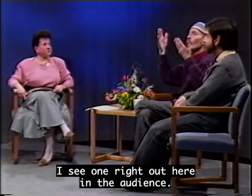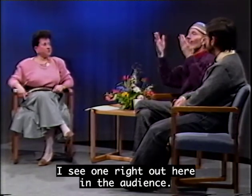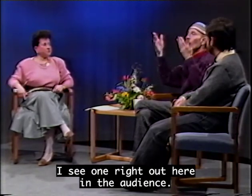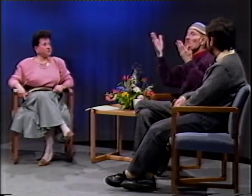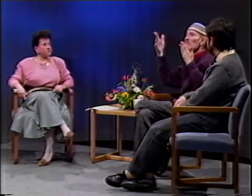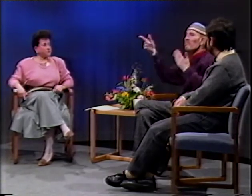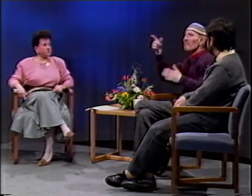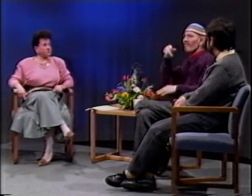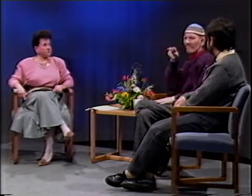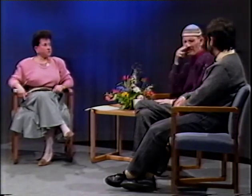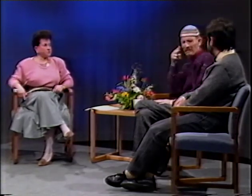audience.